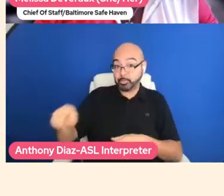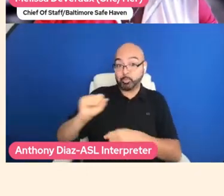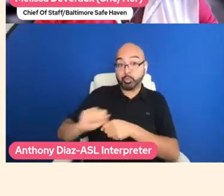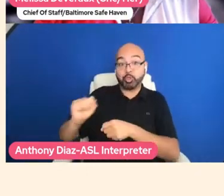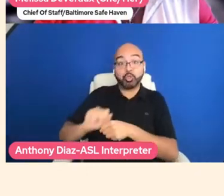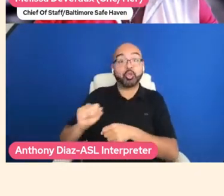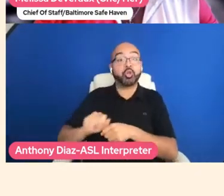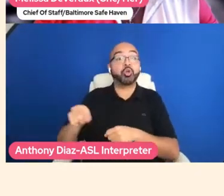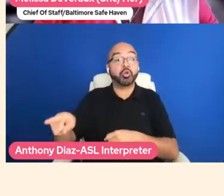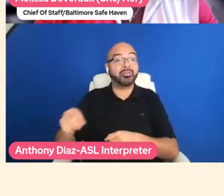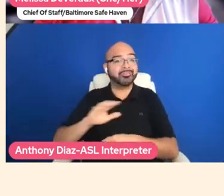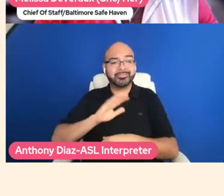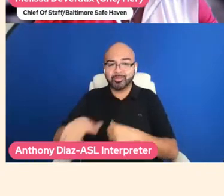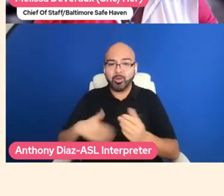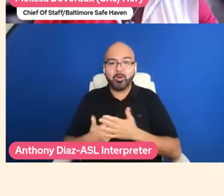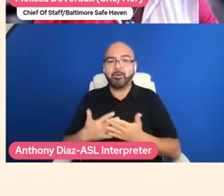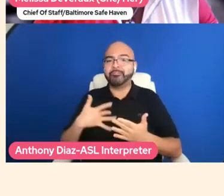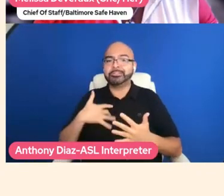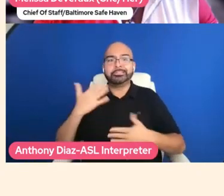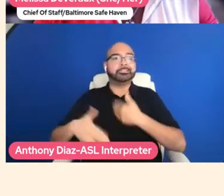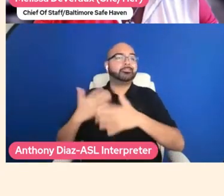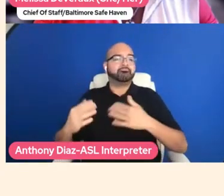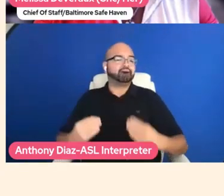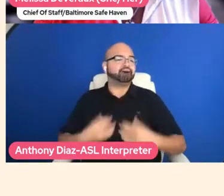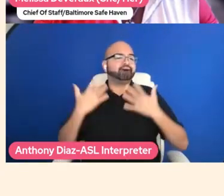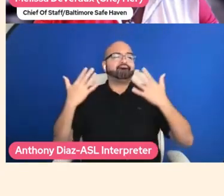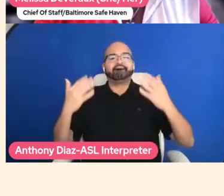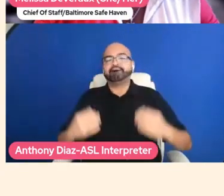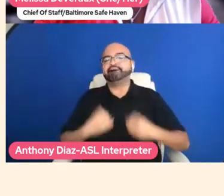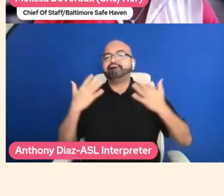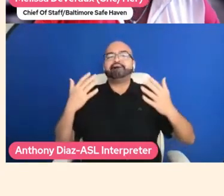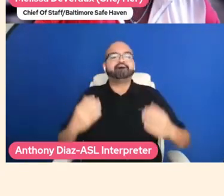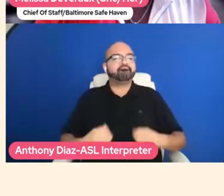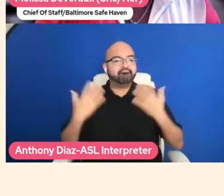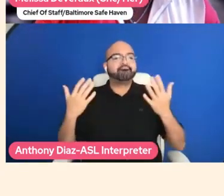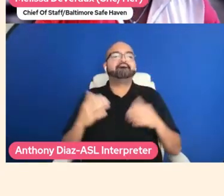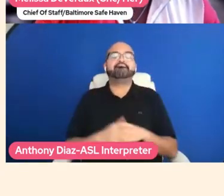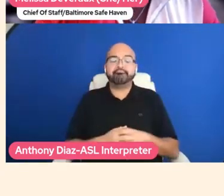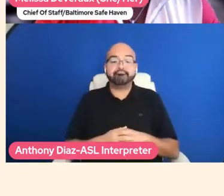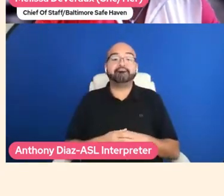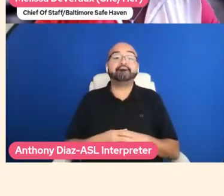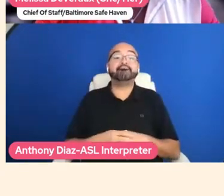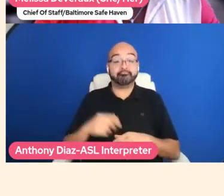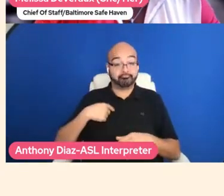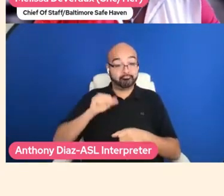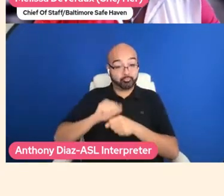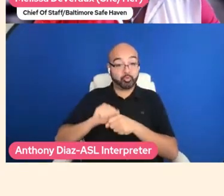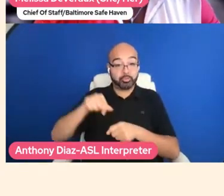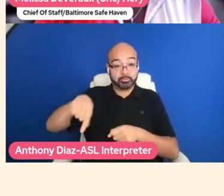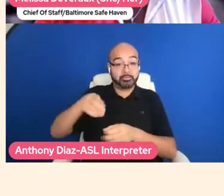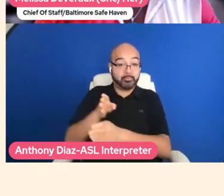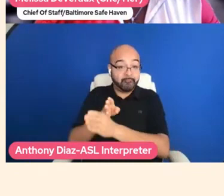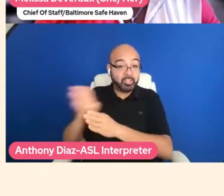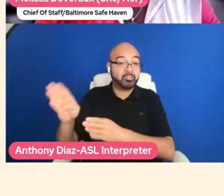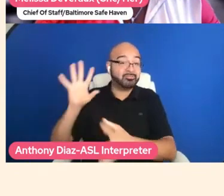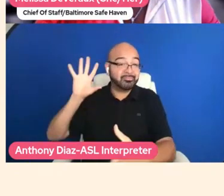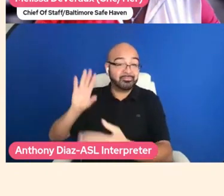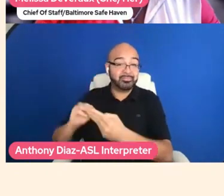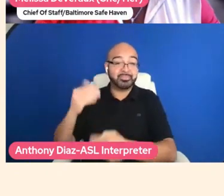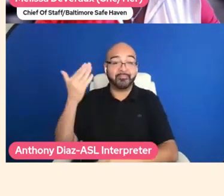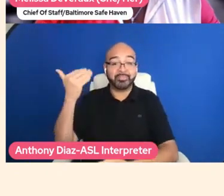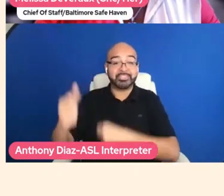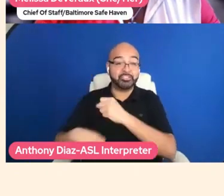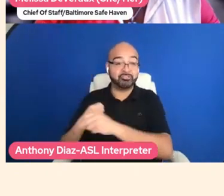is awe-inspiring. I've been in this field for 15 years